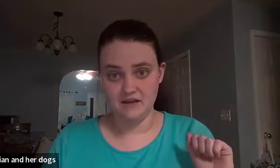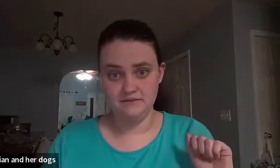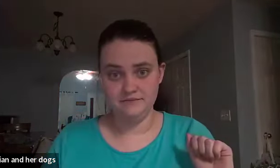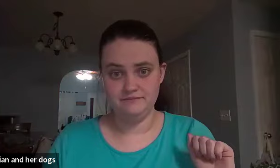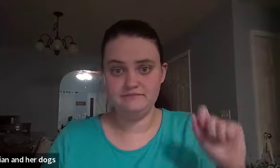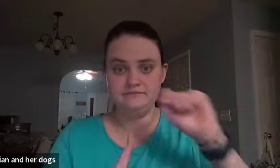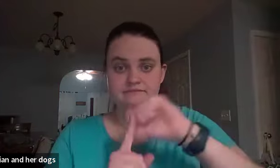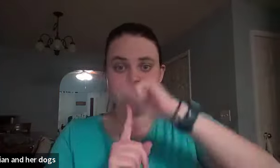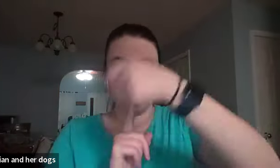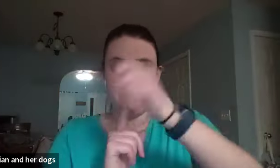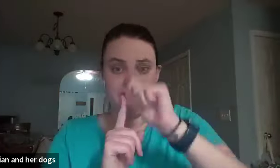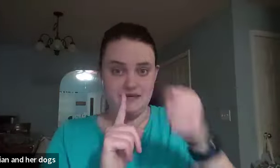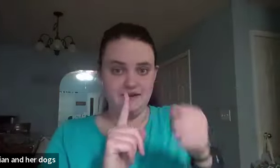Banana,